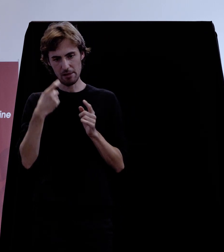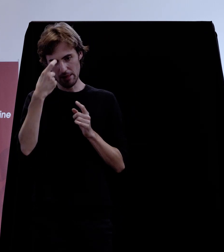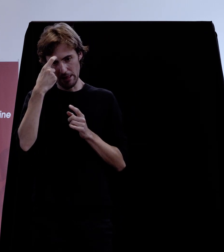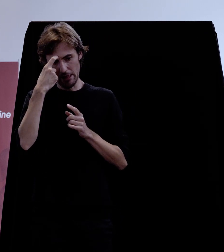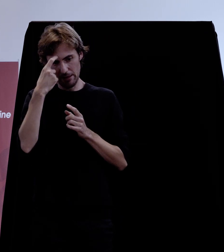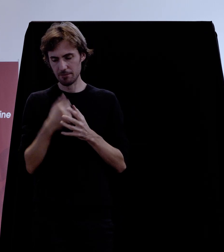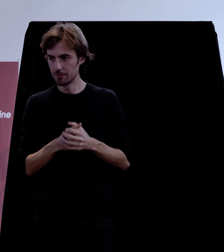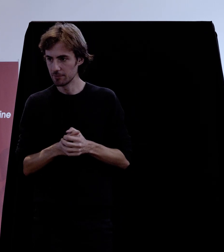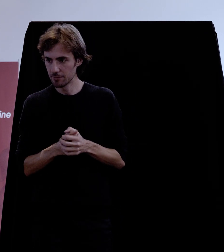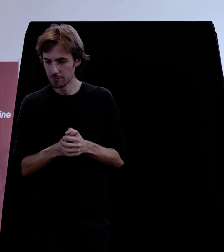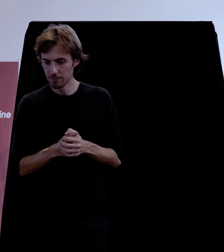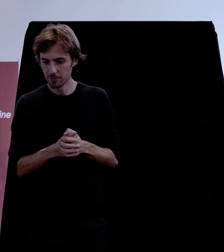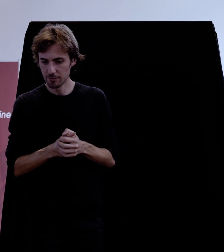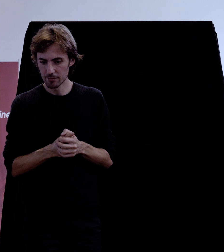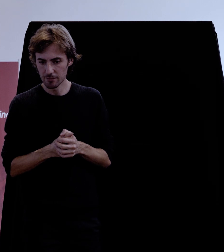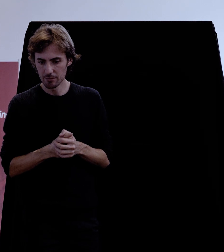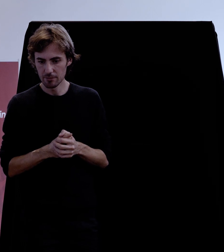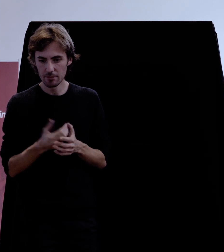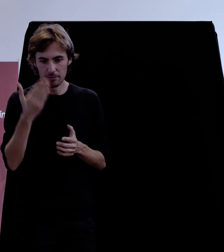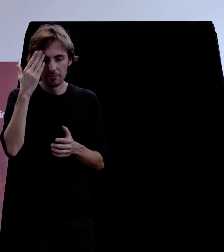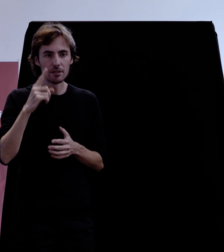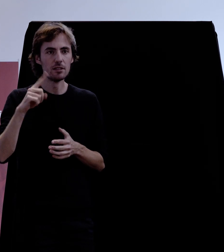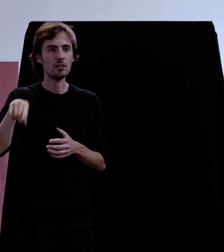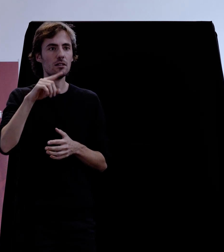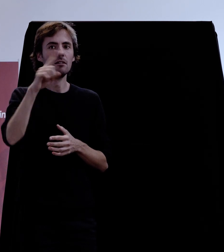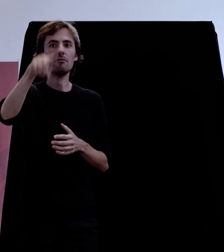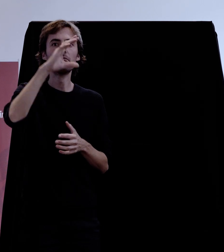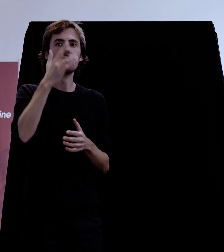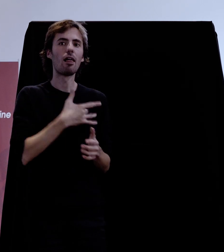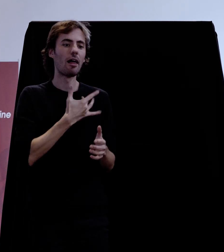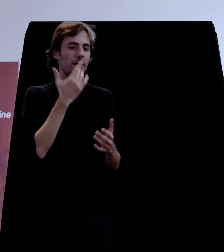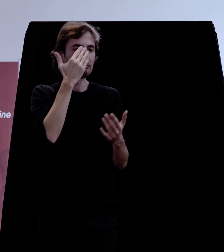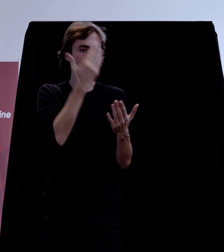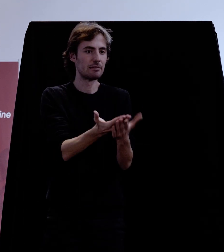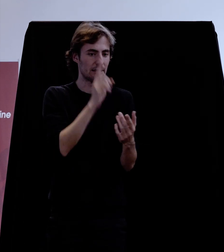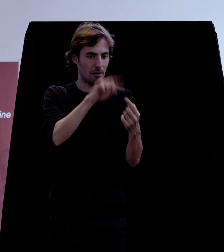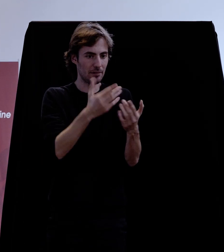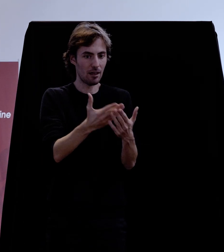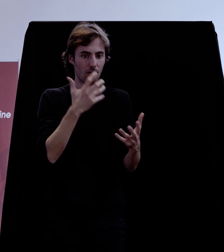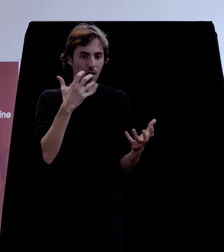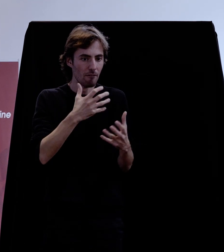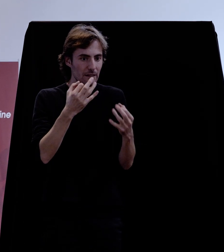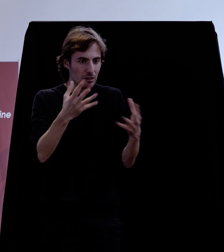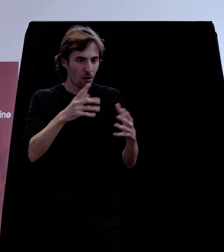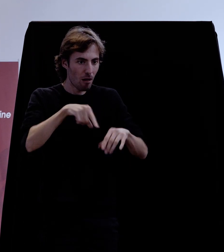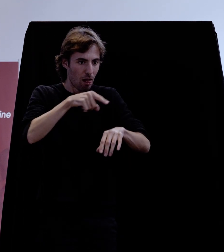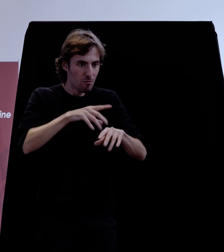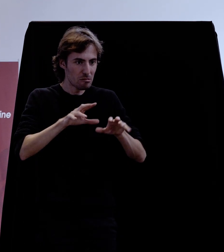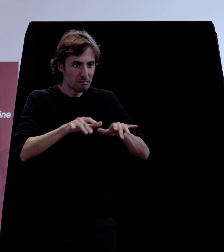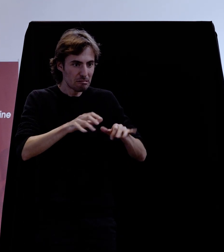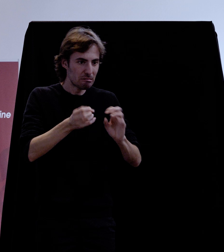wouldn't you want to spend lots of time on it? But because she has a syndrome, we have to look at that as wrong,